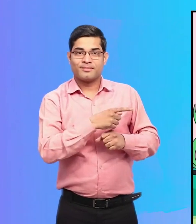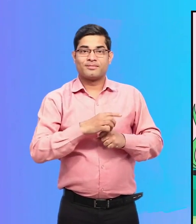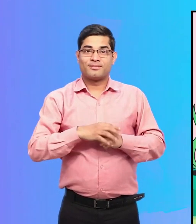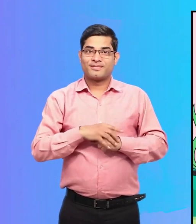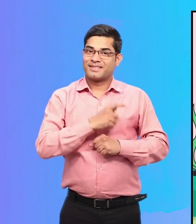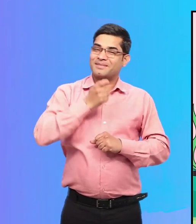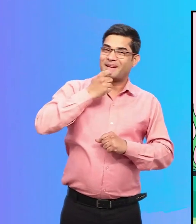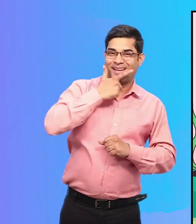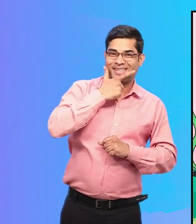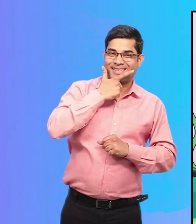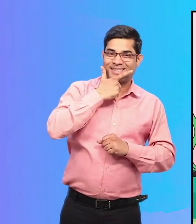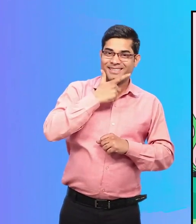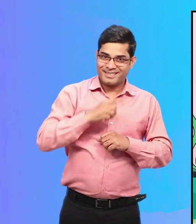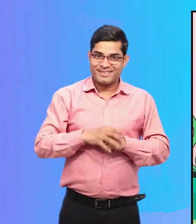school, carrying his backpack.